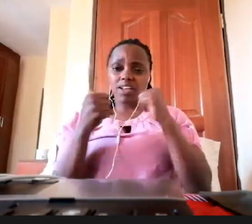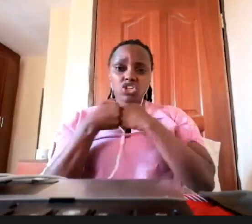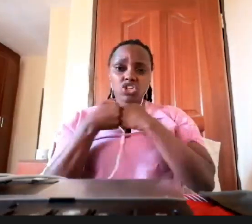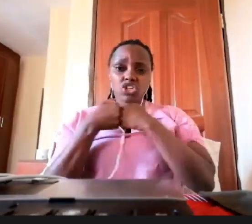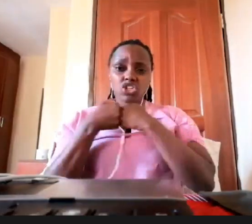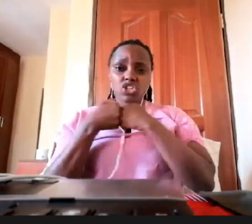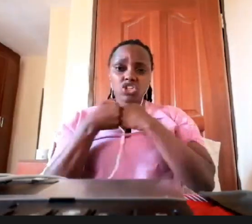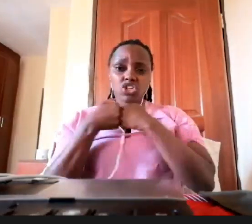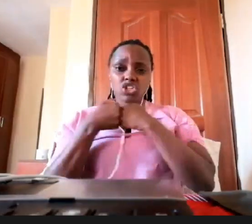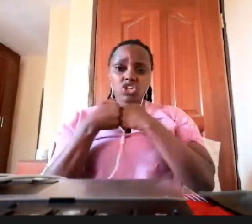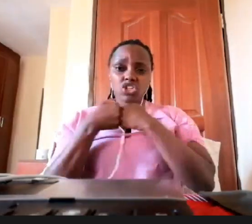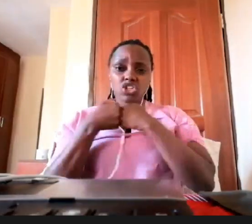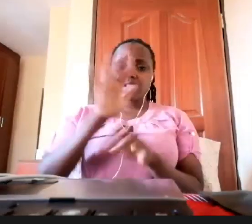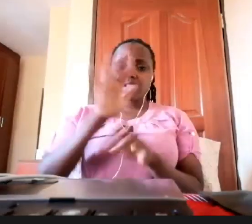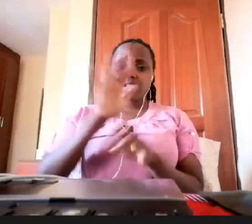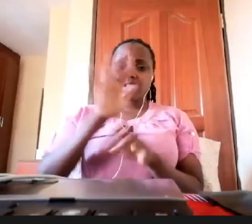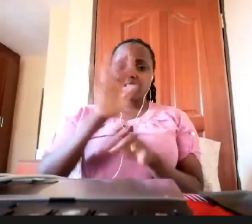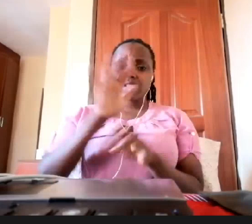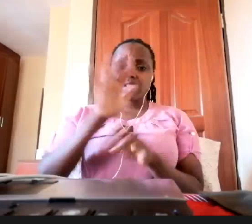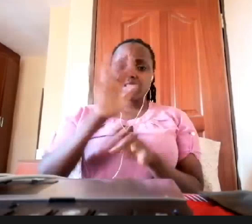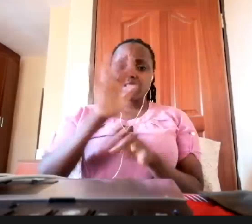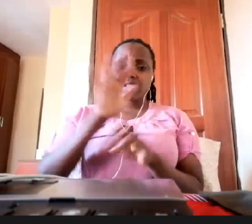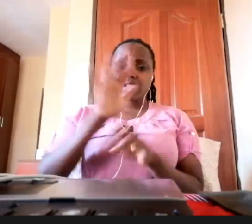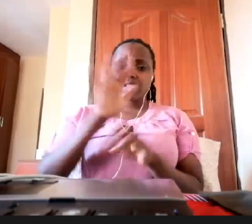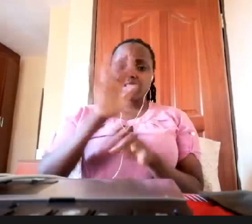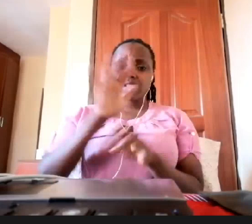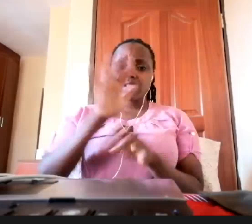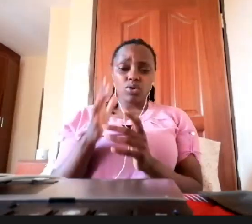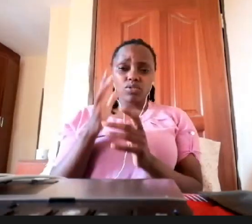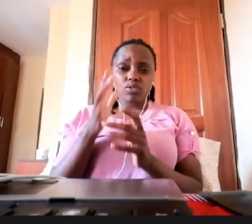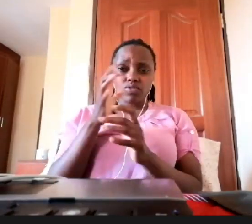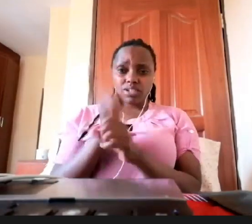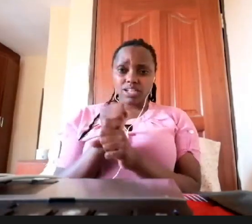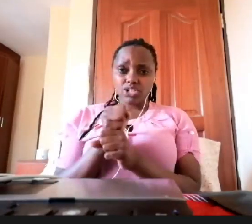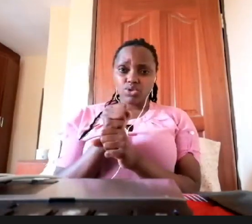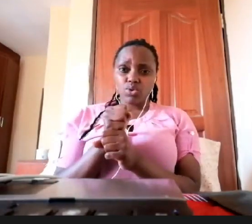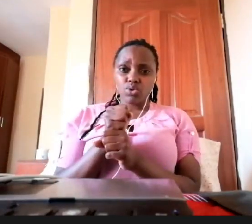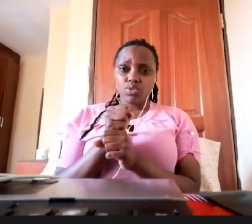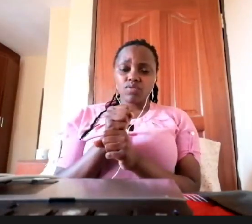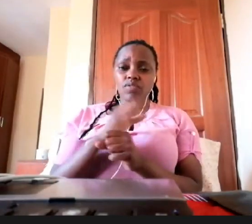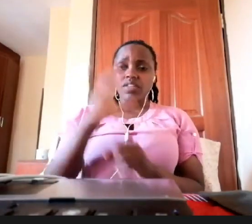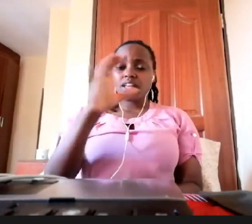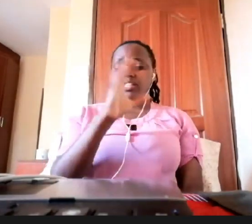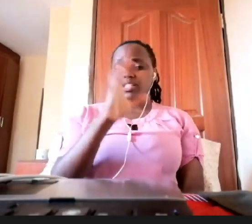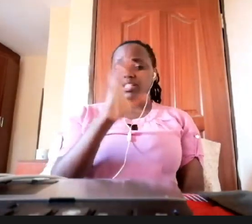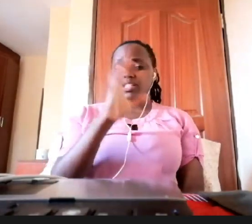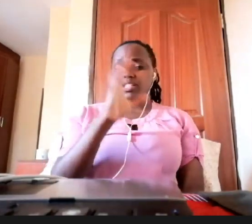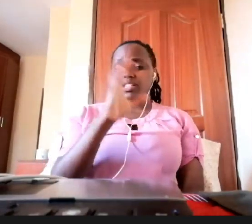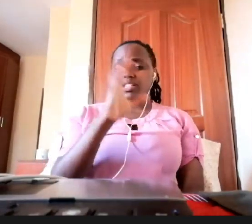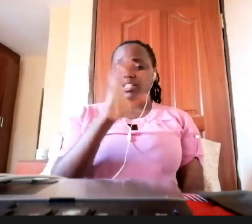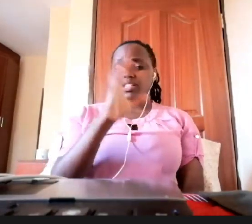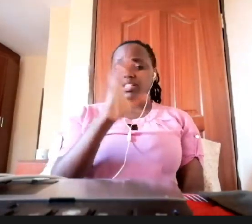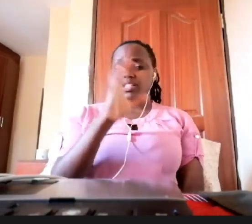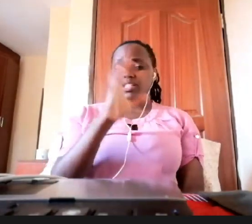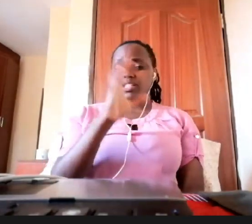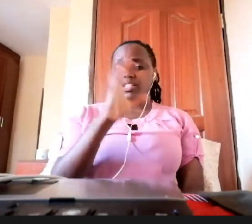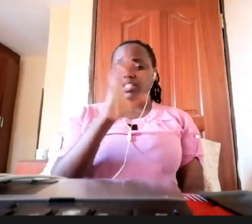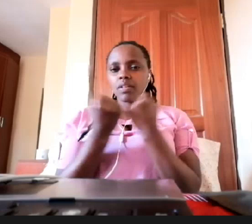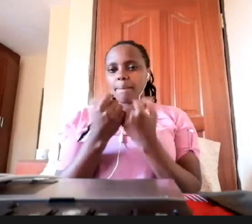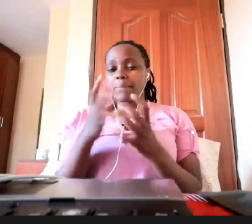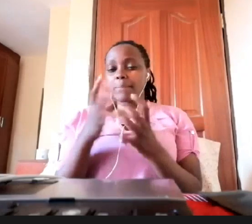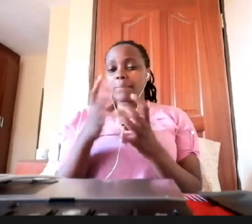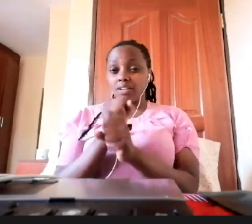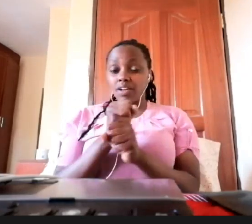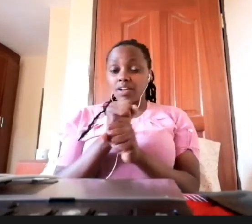it affecting your work? The fact that the confidential, the civil society reports are treated confidential, even